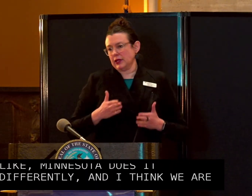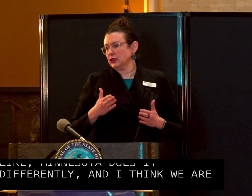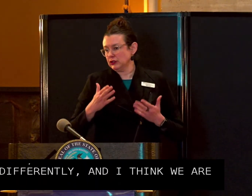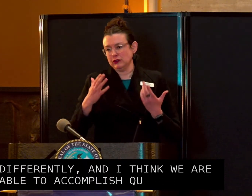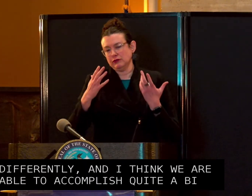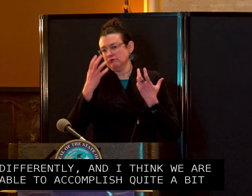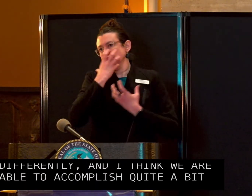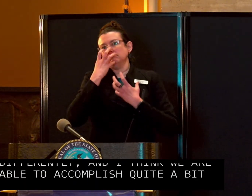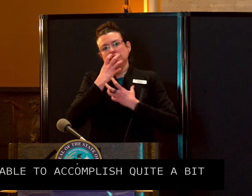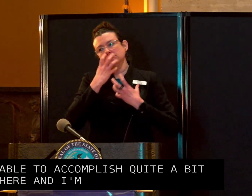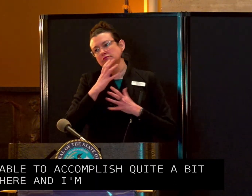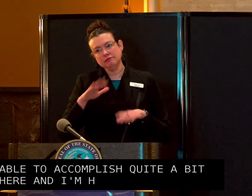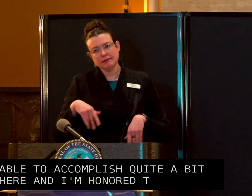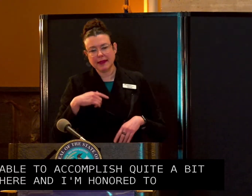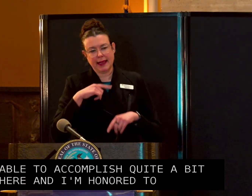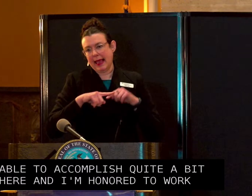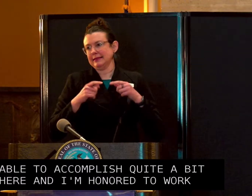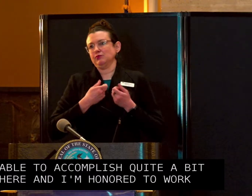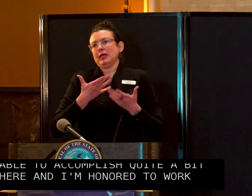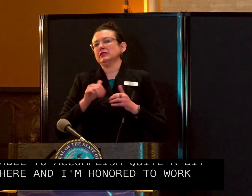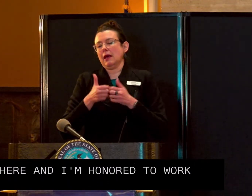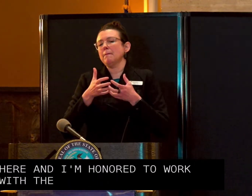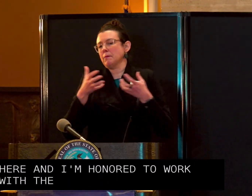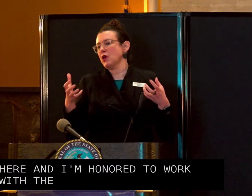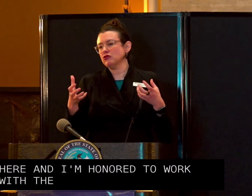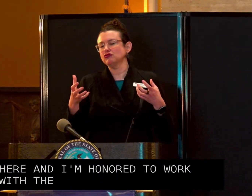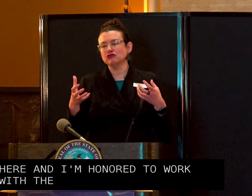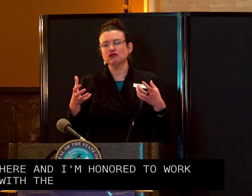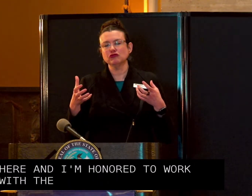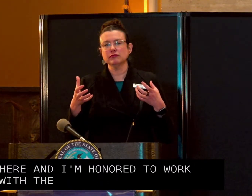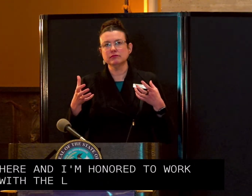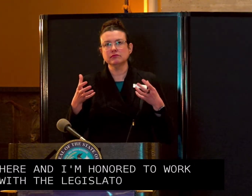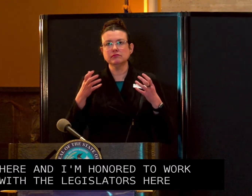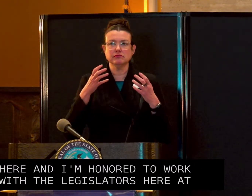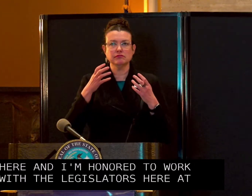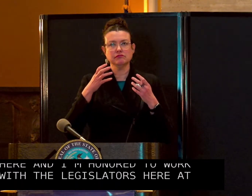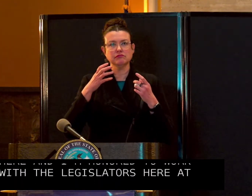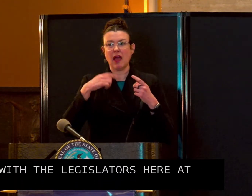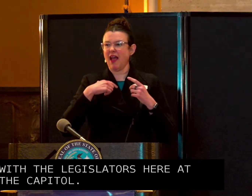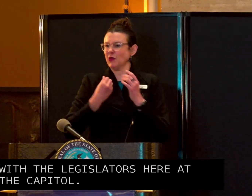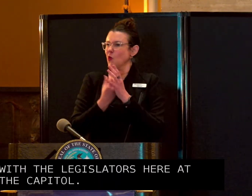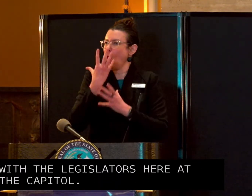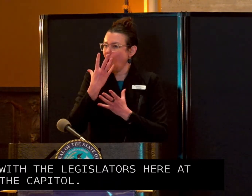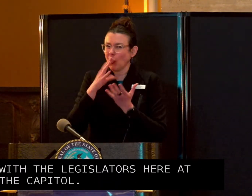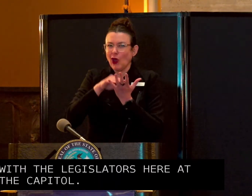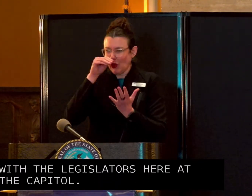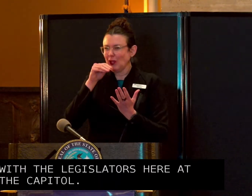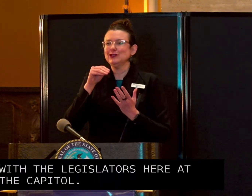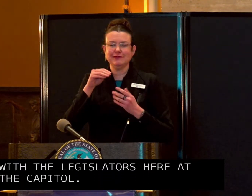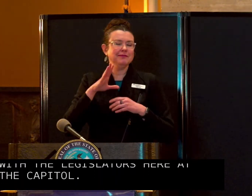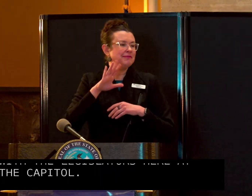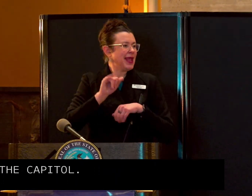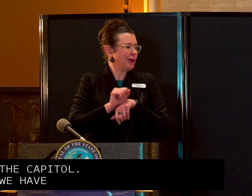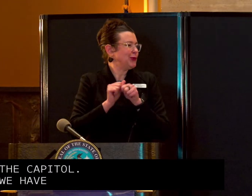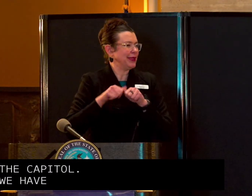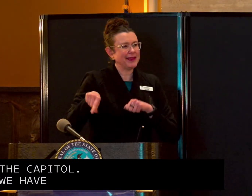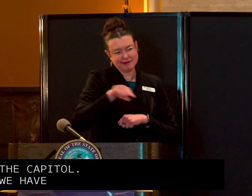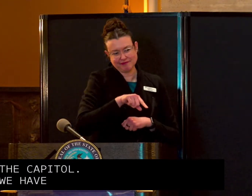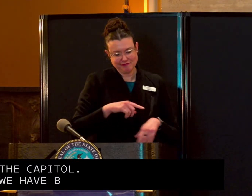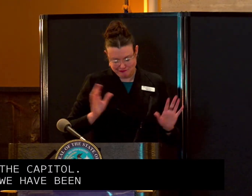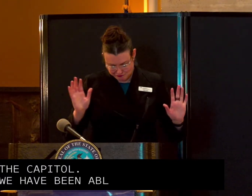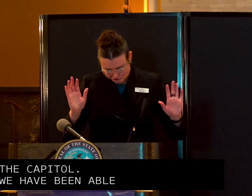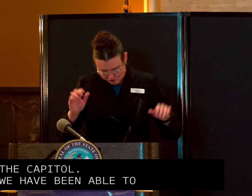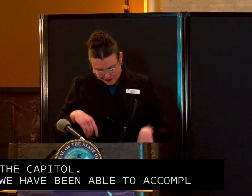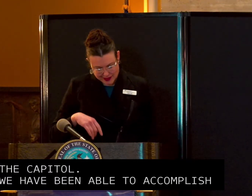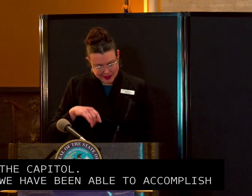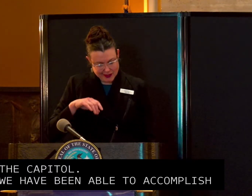I'm honored to work with the legislators here at the Capitol. We have been able to accomplish much. I've also